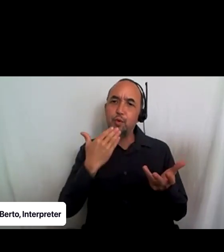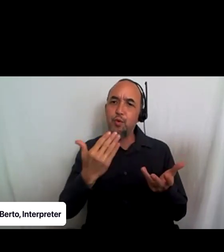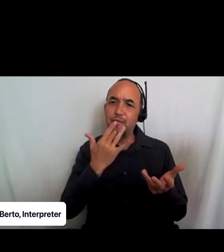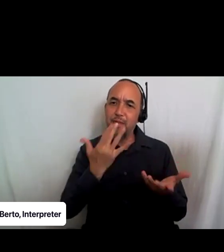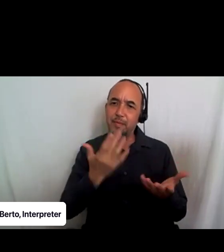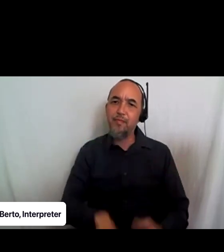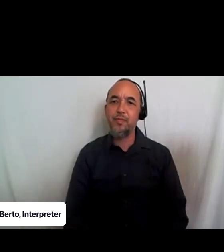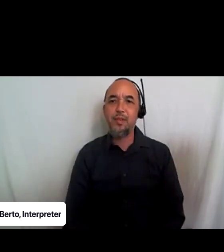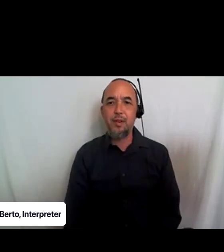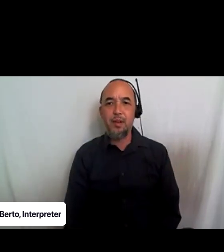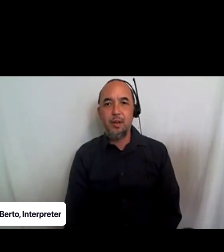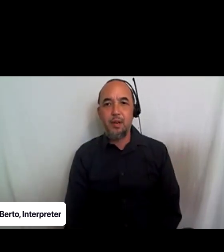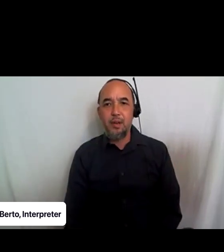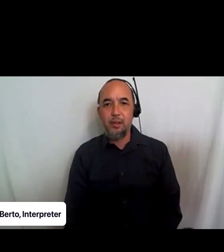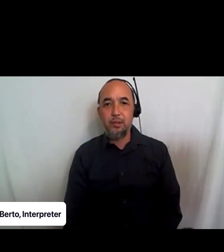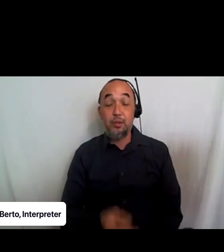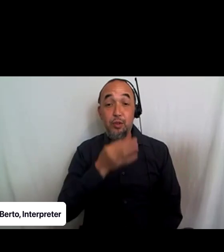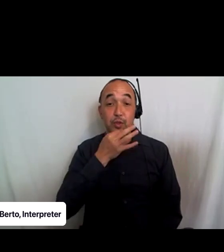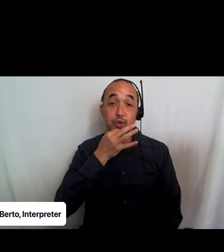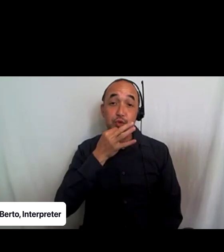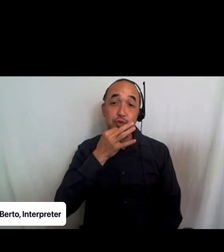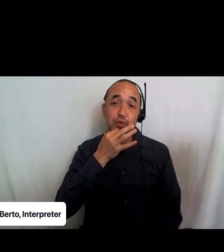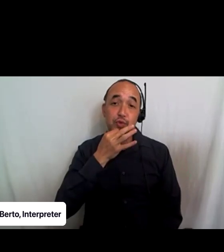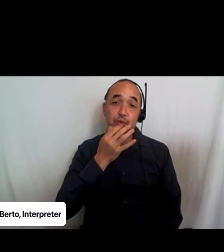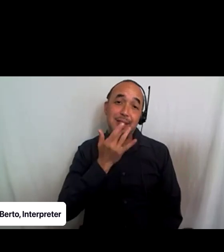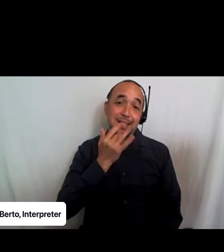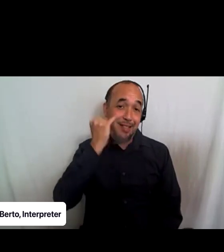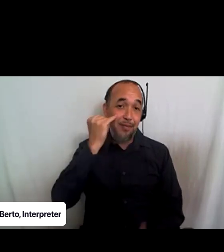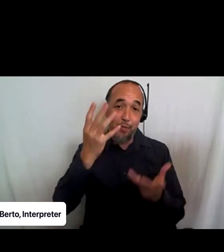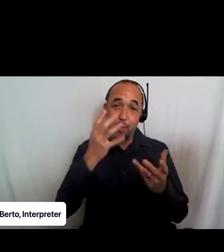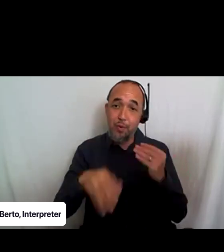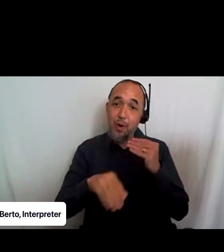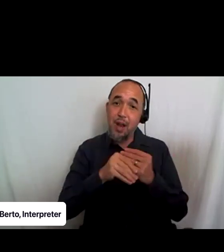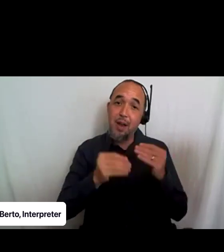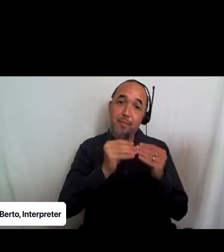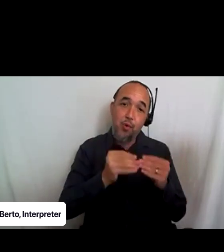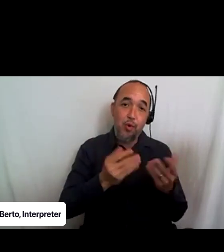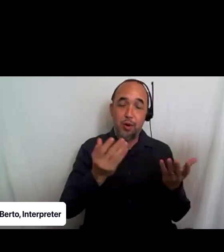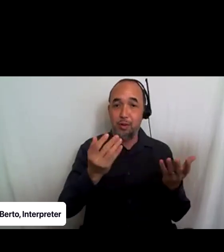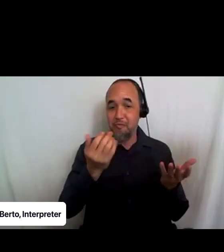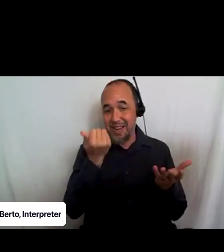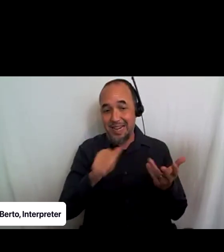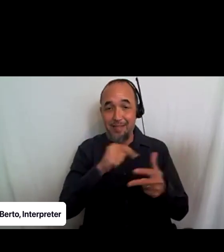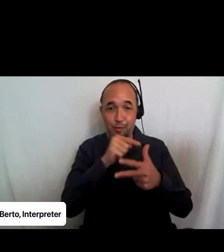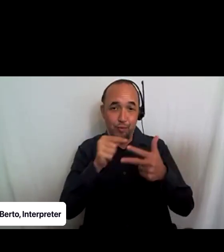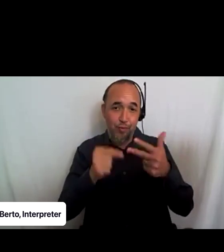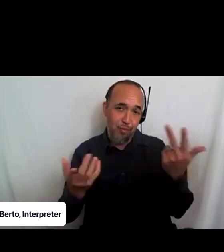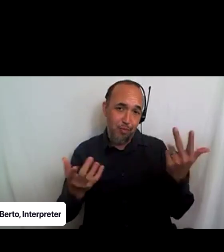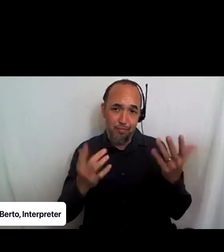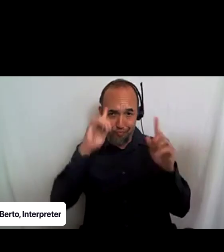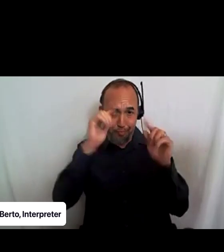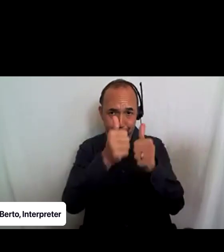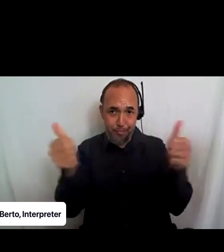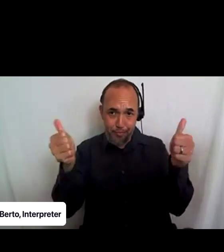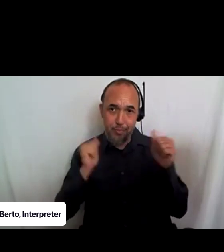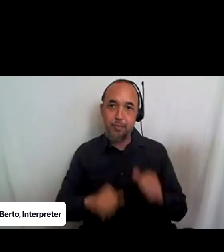in a few minutes, taste it to see if you want to add more salt or pepper or nutmeg so you can taste the nutmeg. That's up to you guys, how